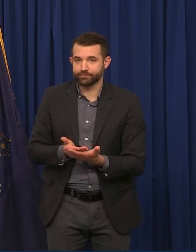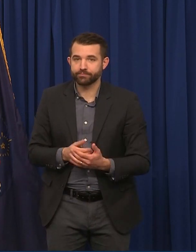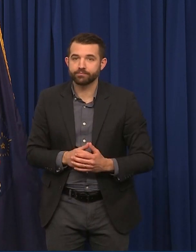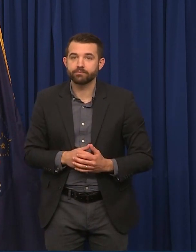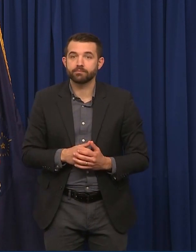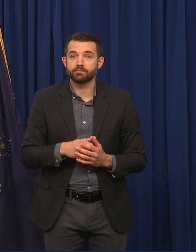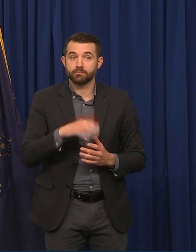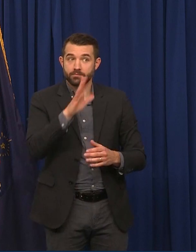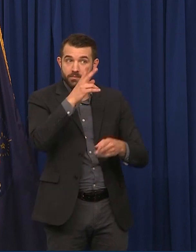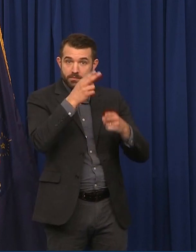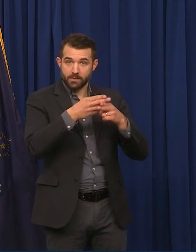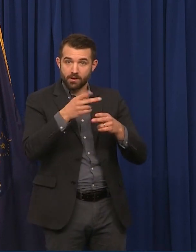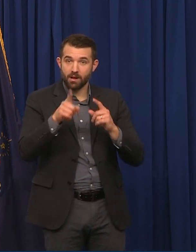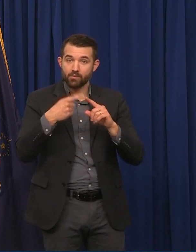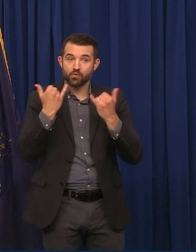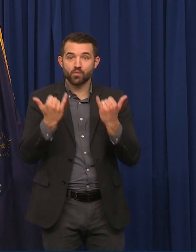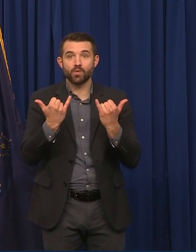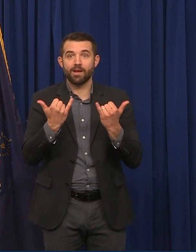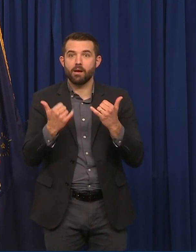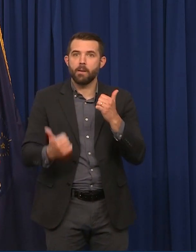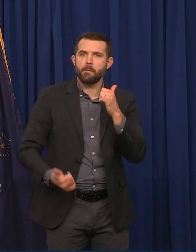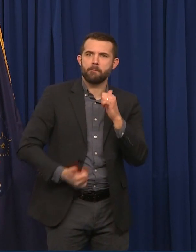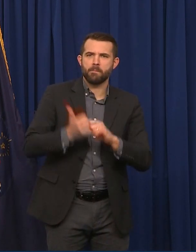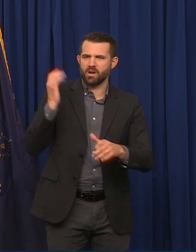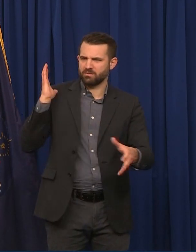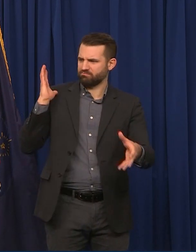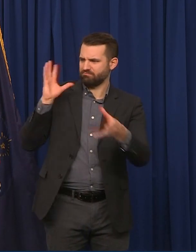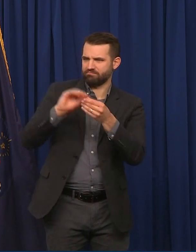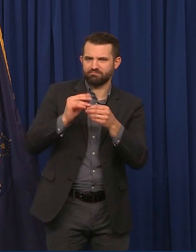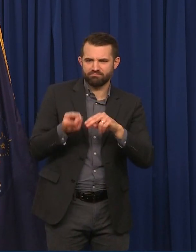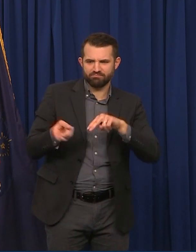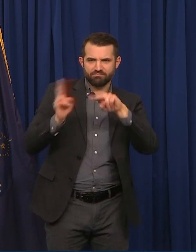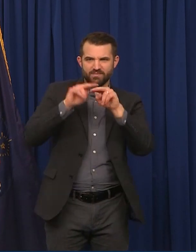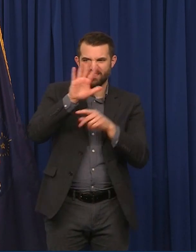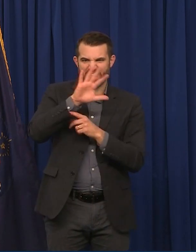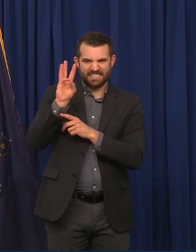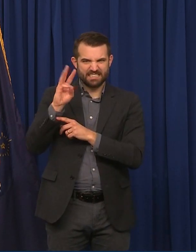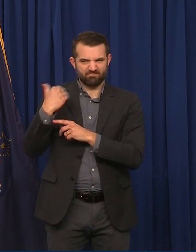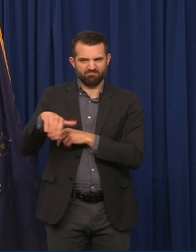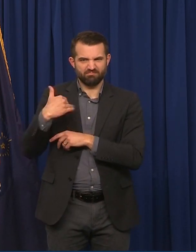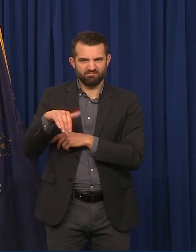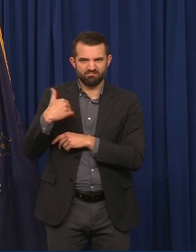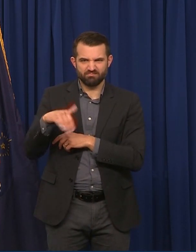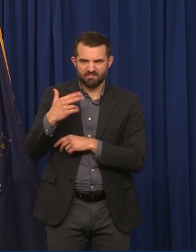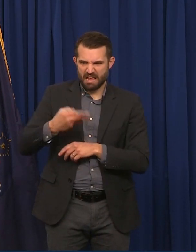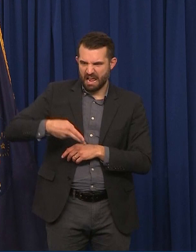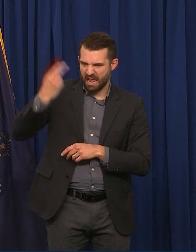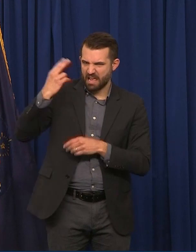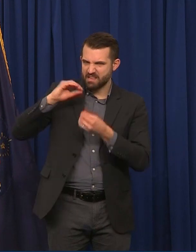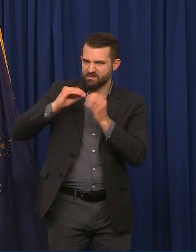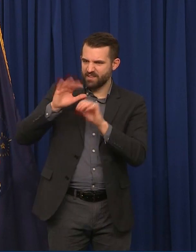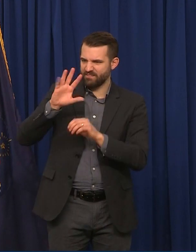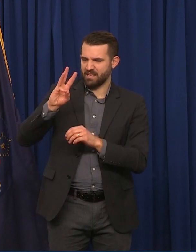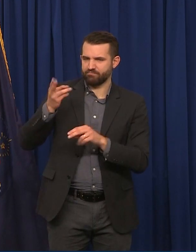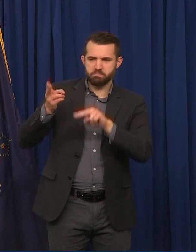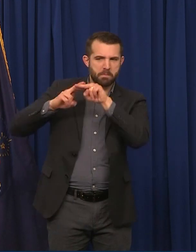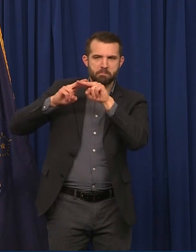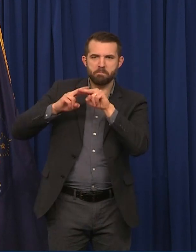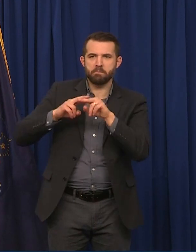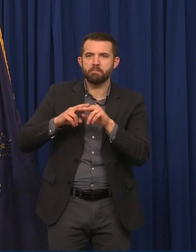as you noted, we've now seen an increase of 56 cases since just yesterday. That's very